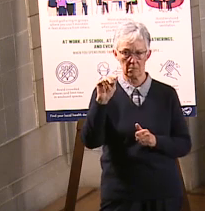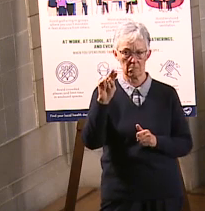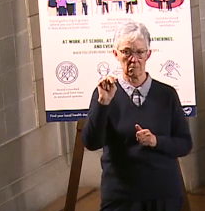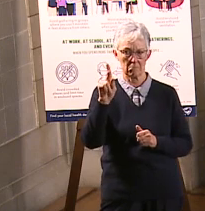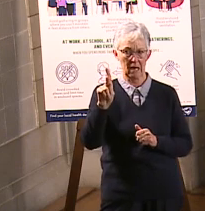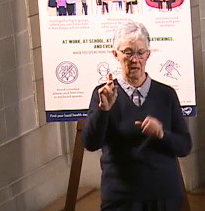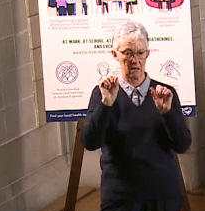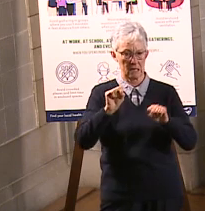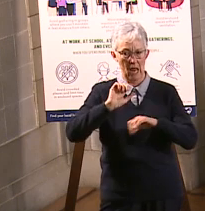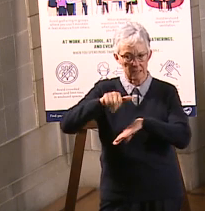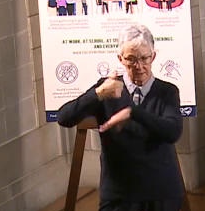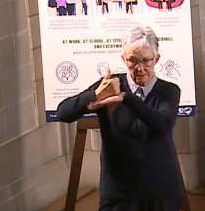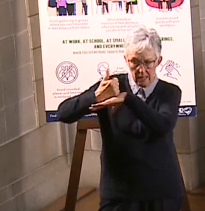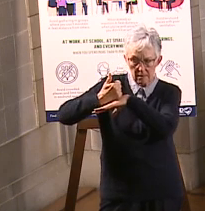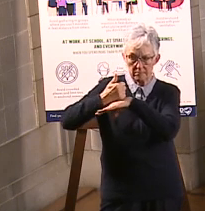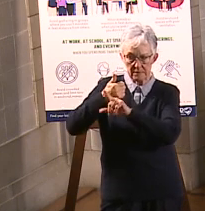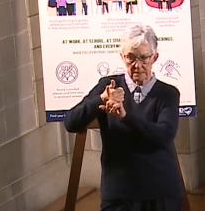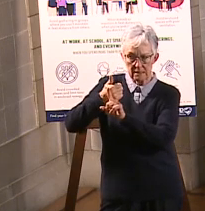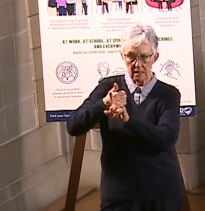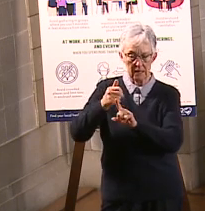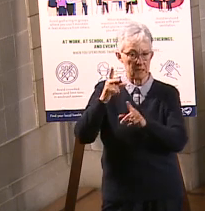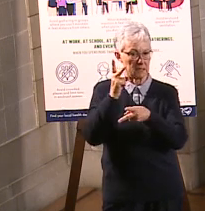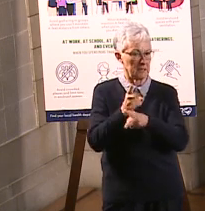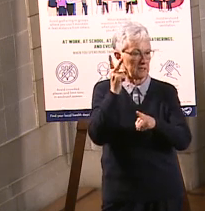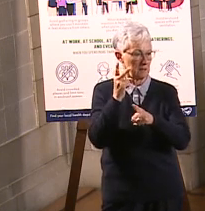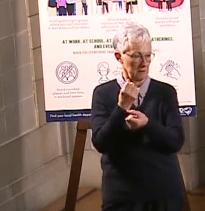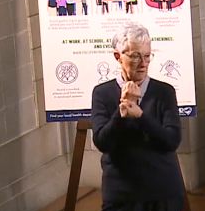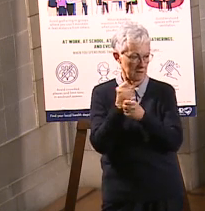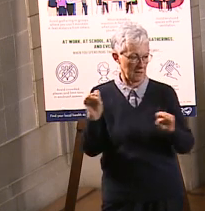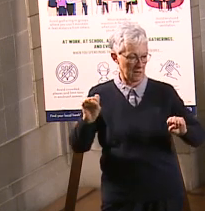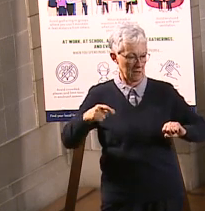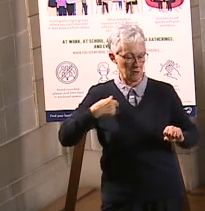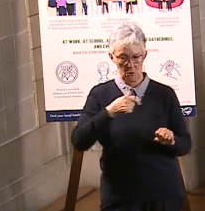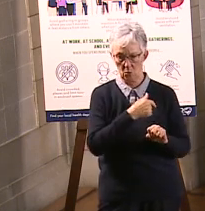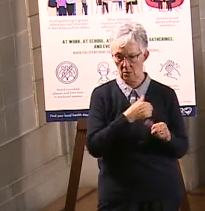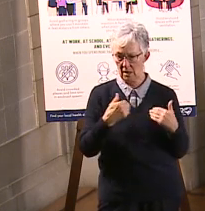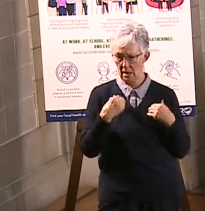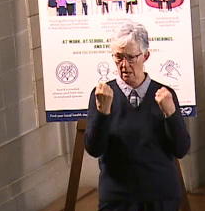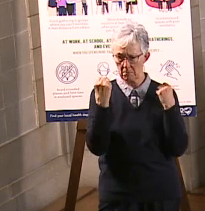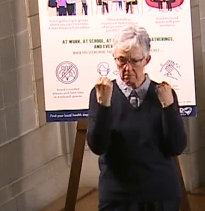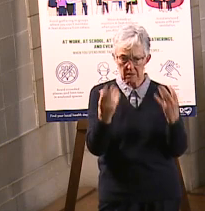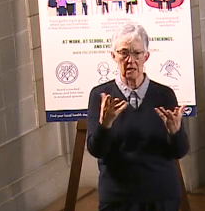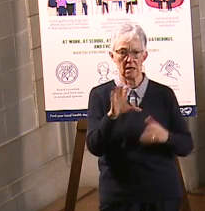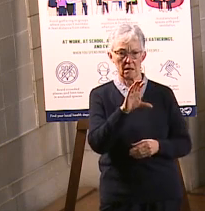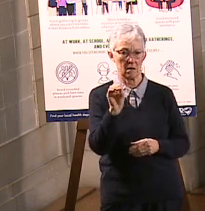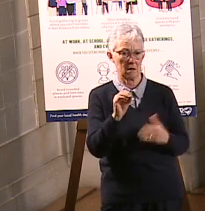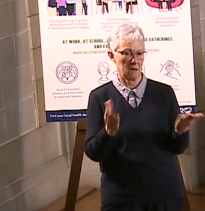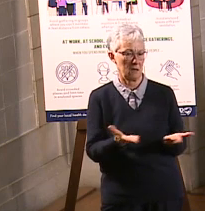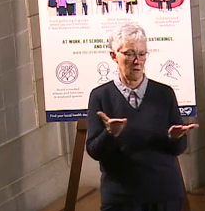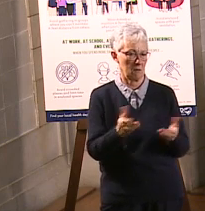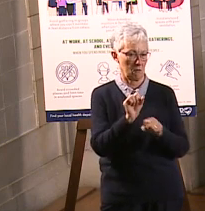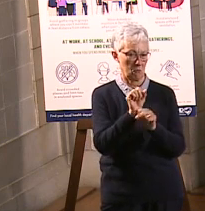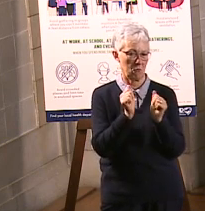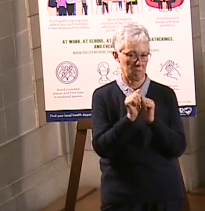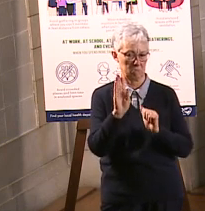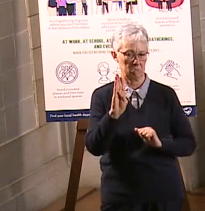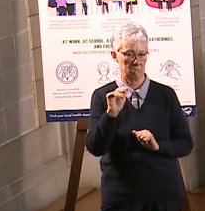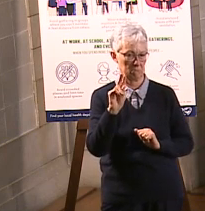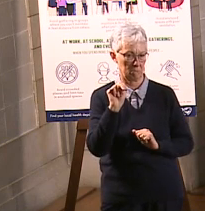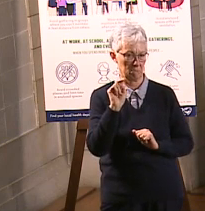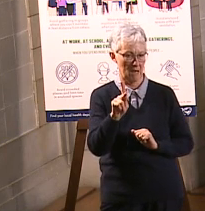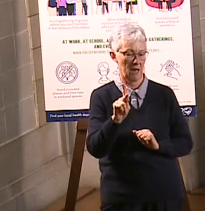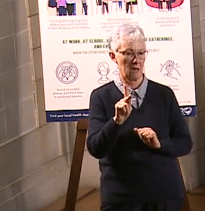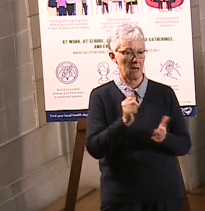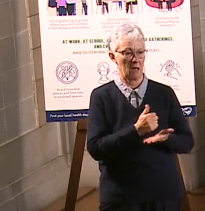was one of the highest ranked on a per capita basis of our companies working with our banks to be able to get that PPP money and